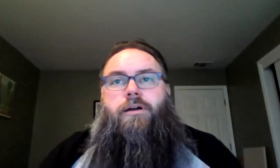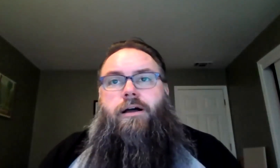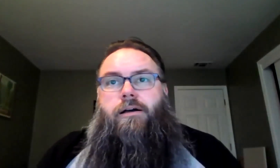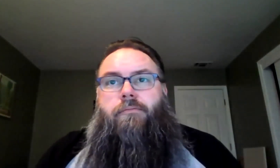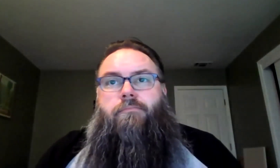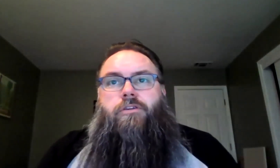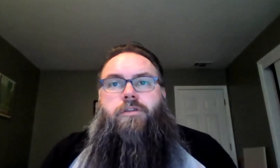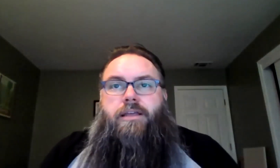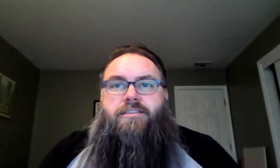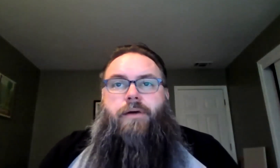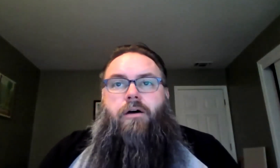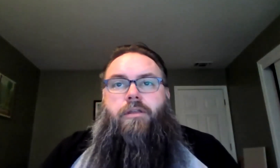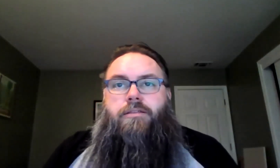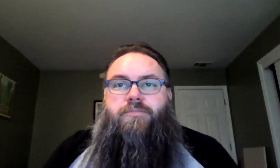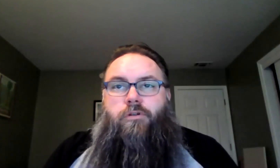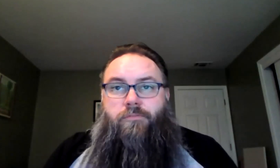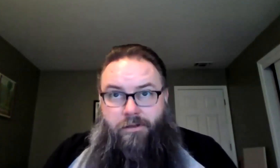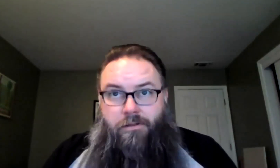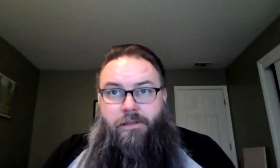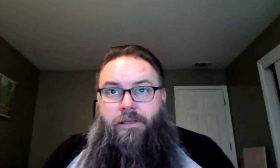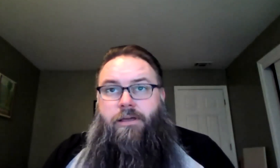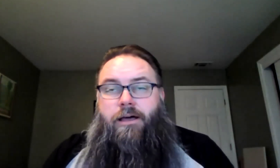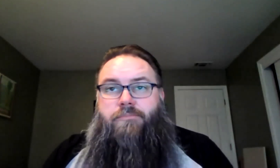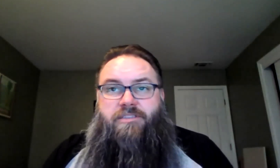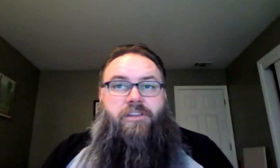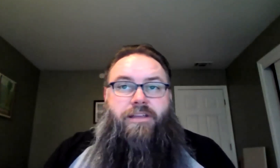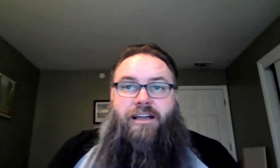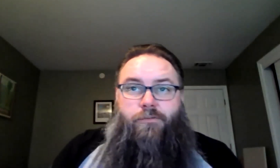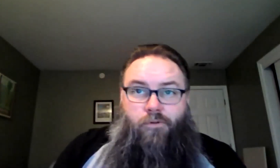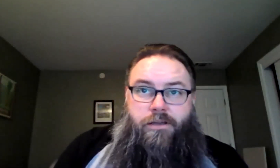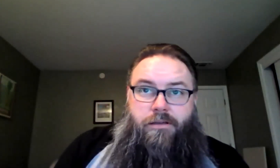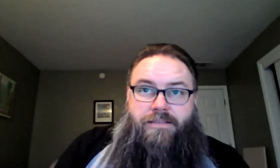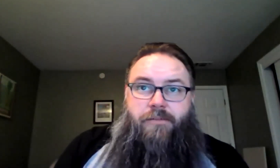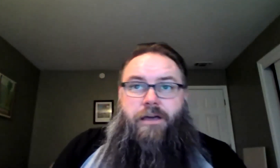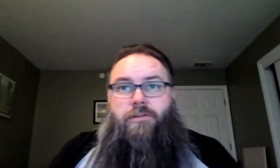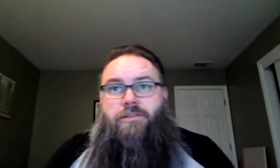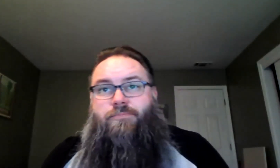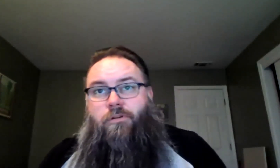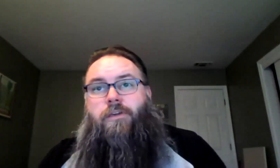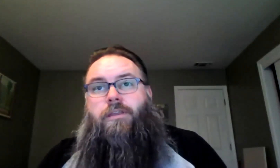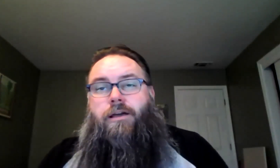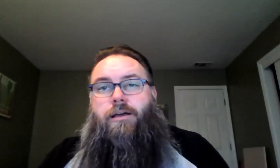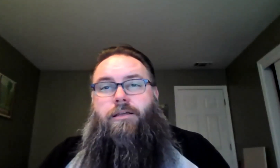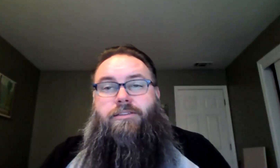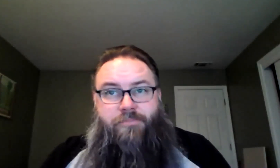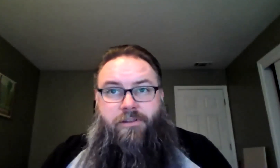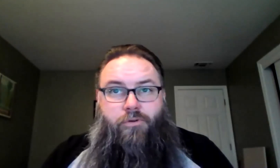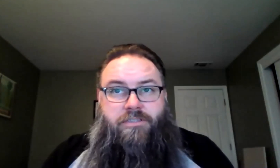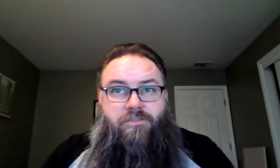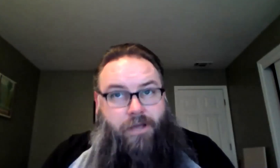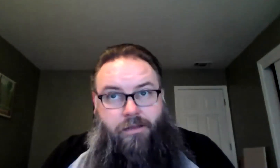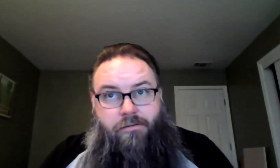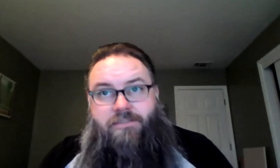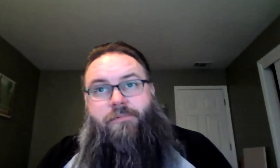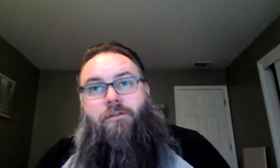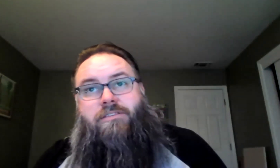SEIU, the union, has come out in support of the bill. Disability Rights California has come out in support of it. The Disability